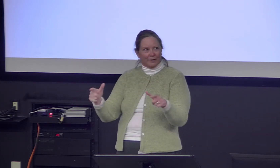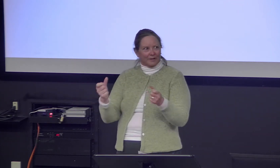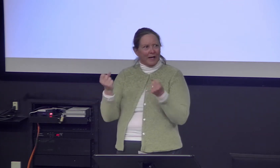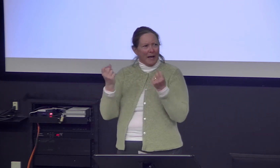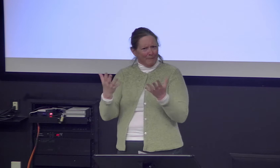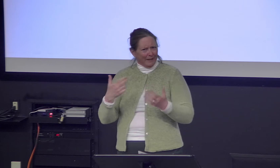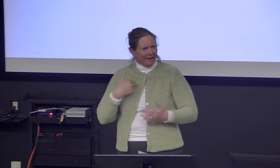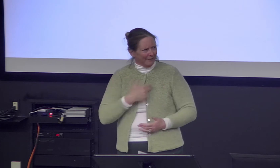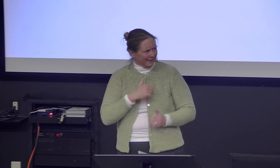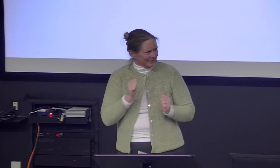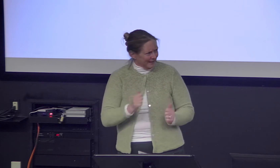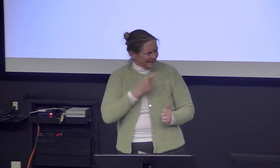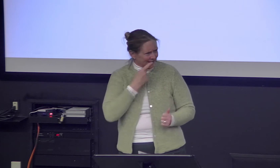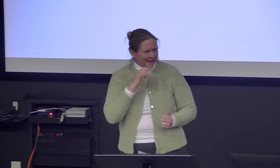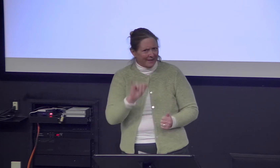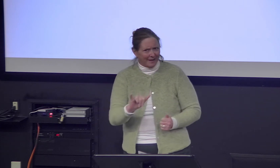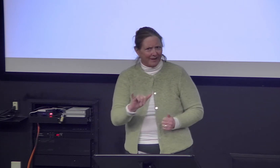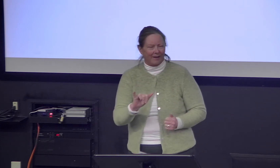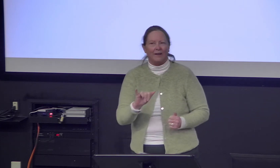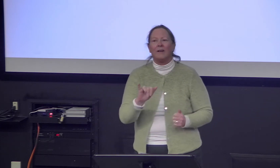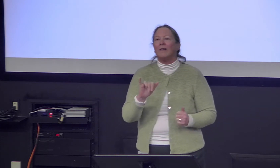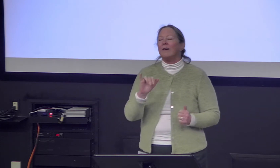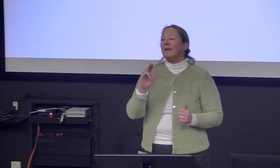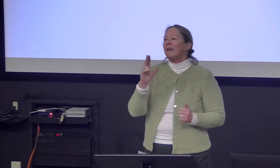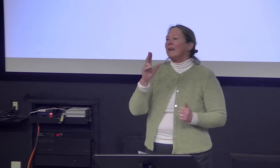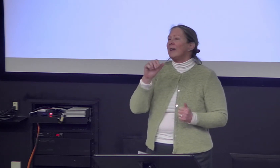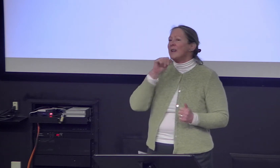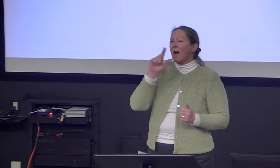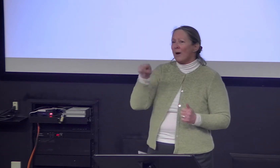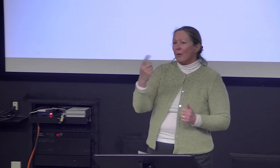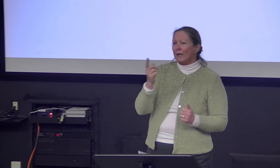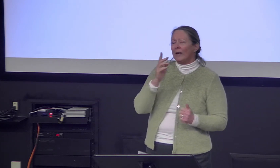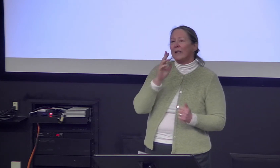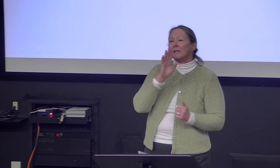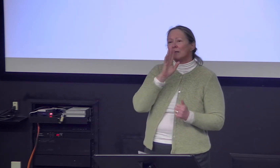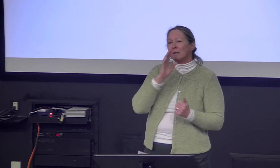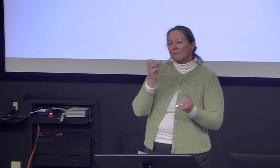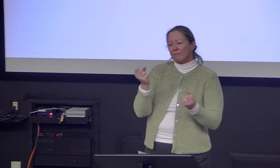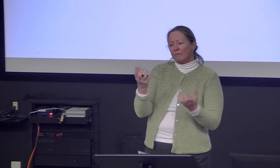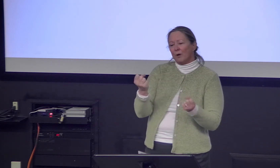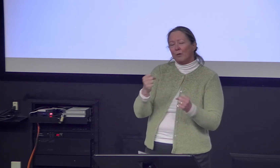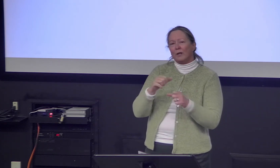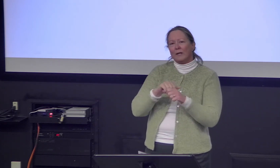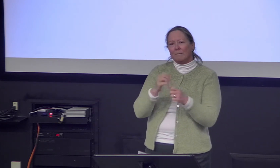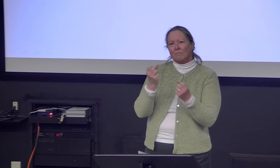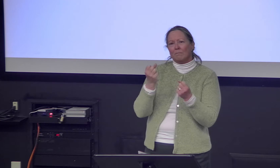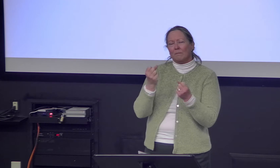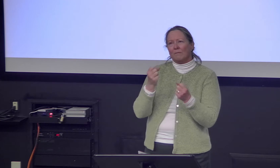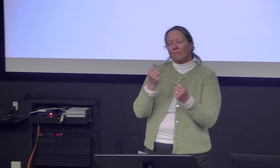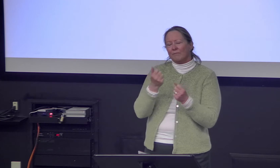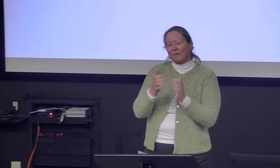is familiar with several different sign languages. Not too many of us can say that. He's fluent